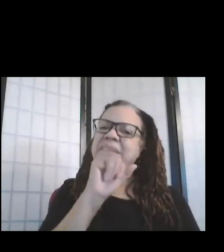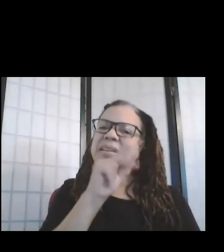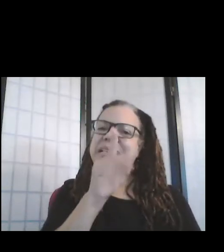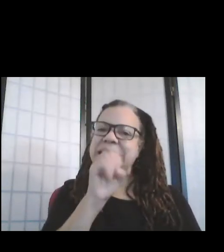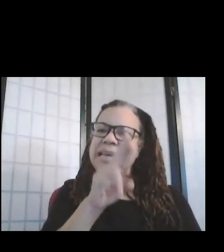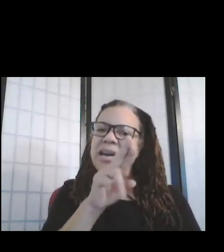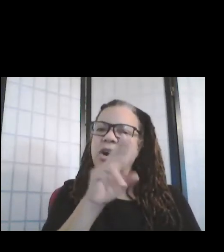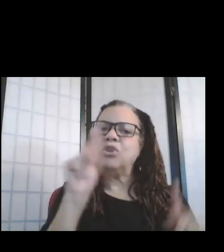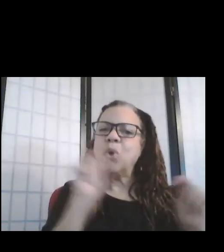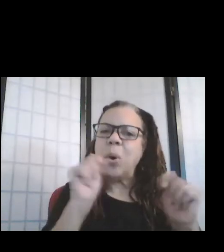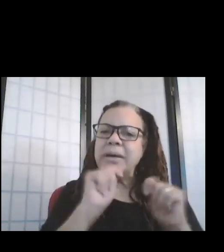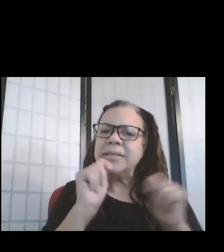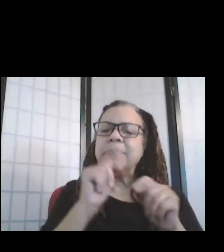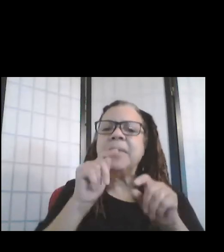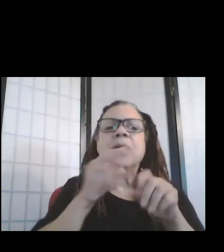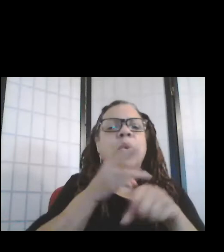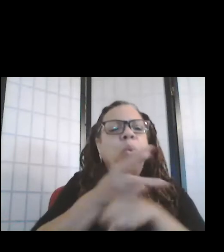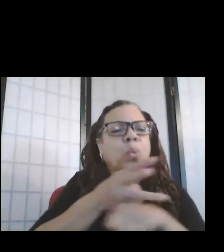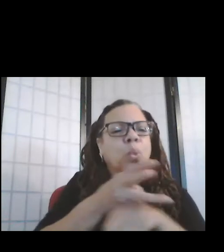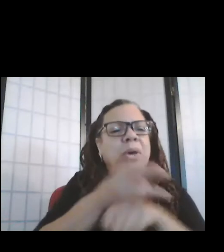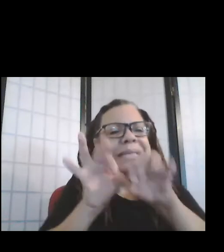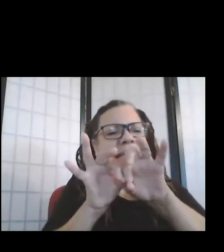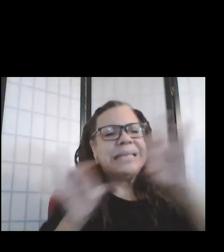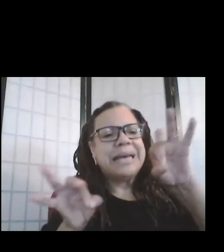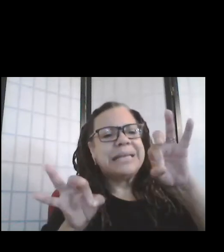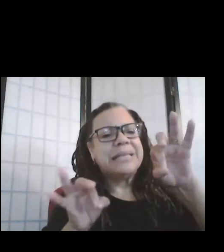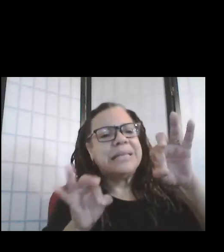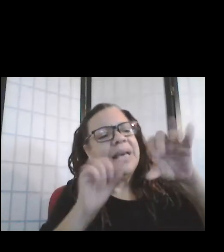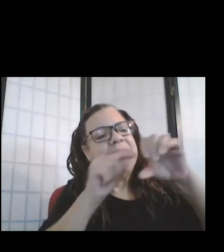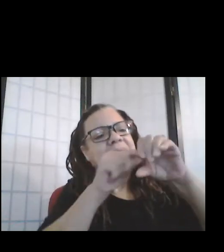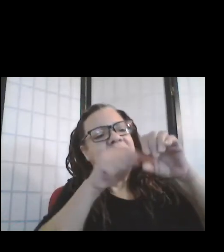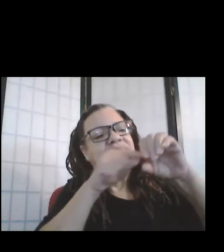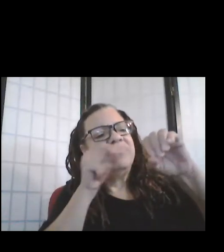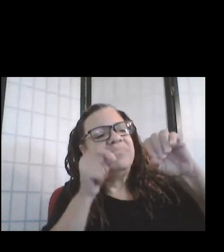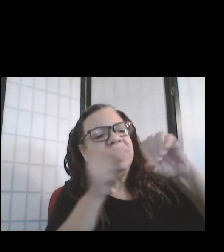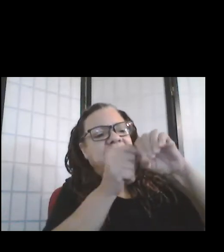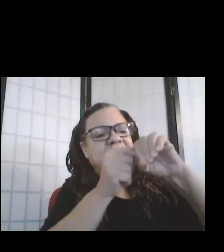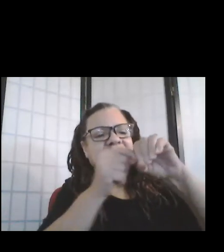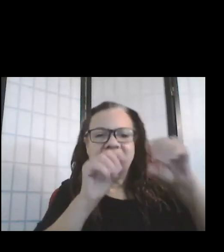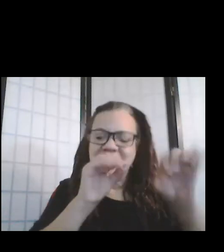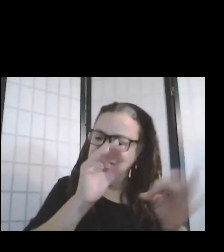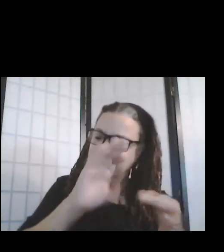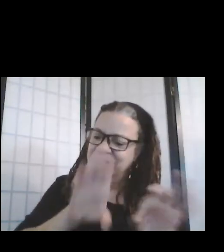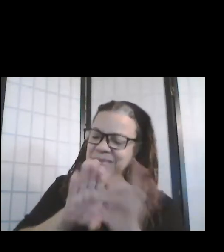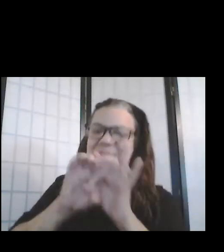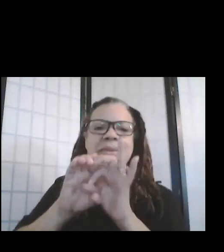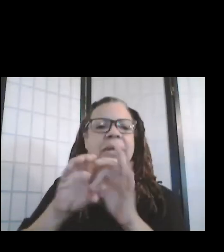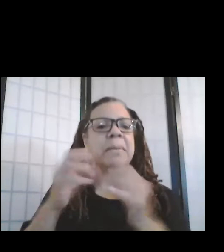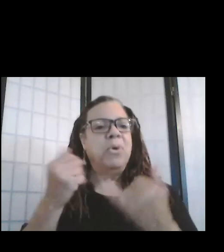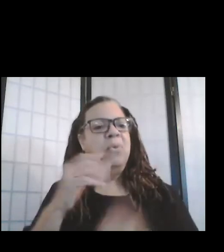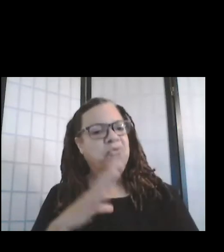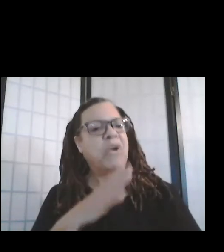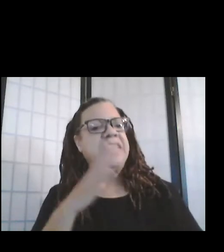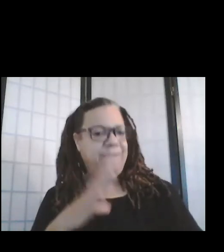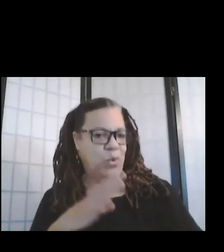little perforated hubs into which you inserted them. They seemed more graceful, fuller of